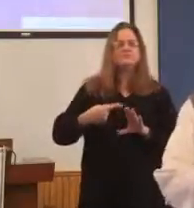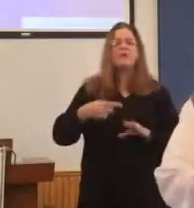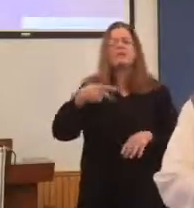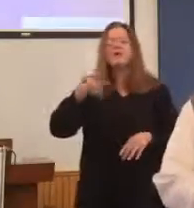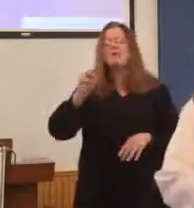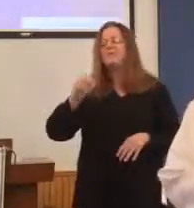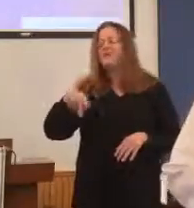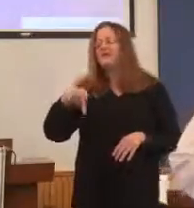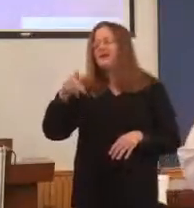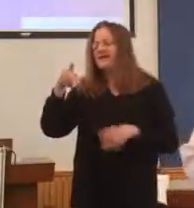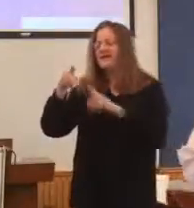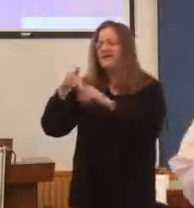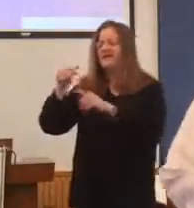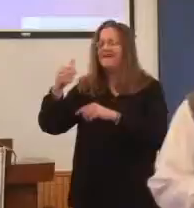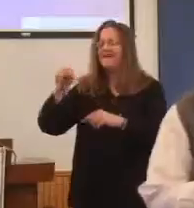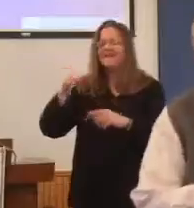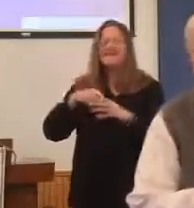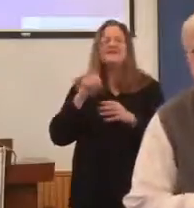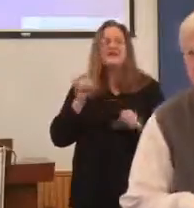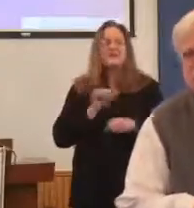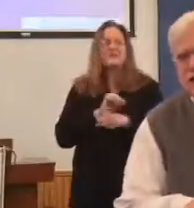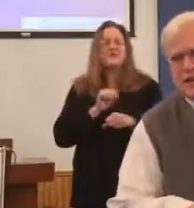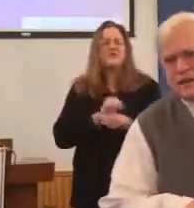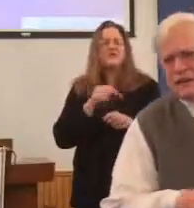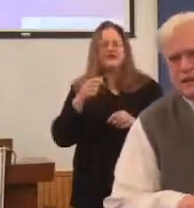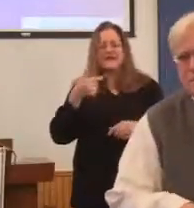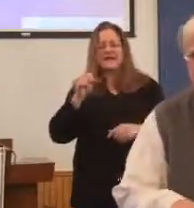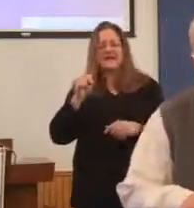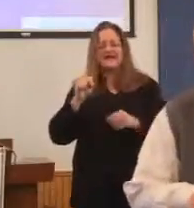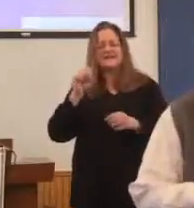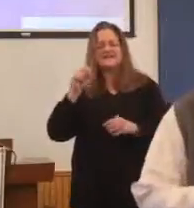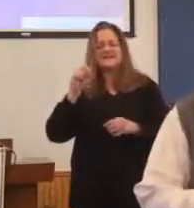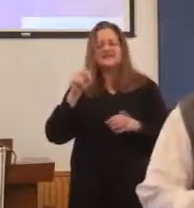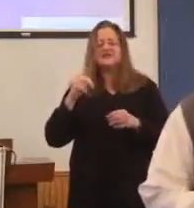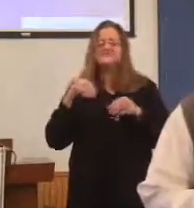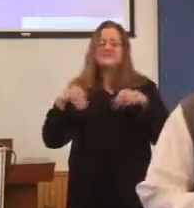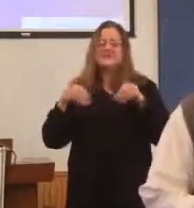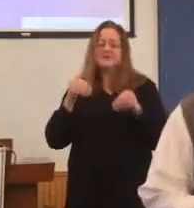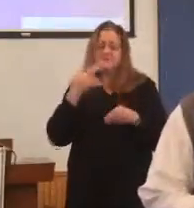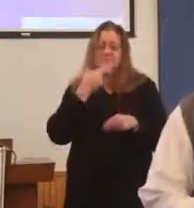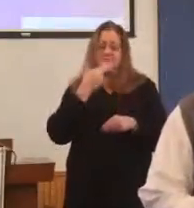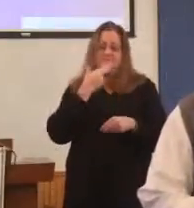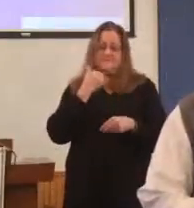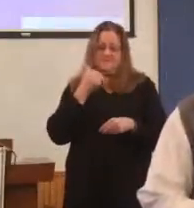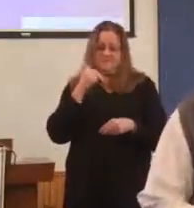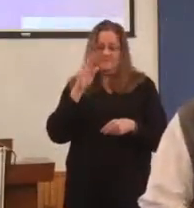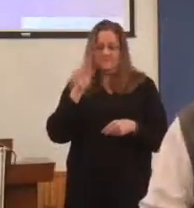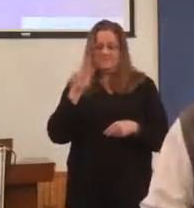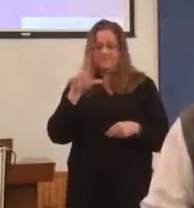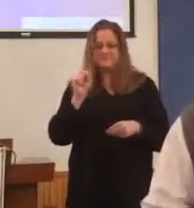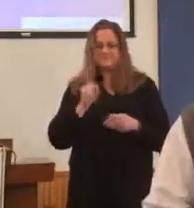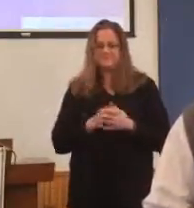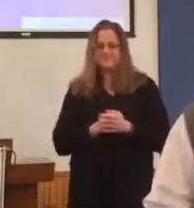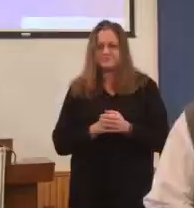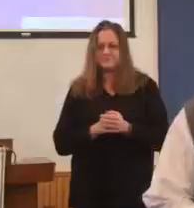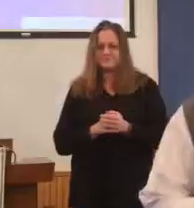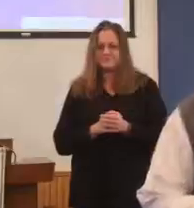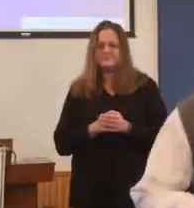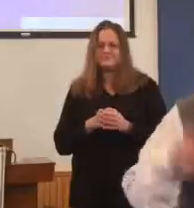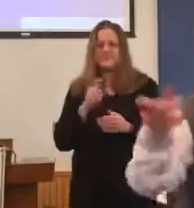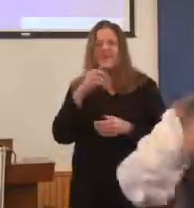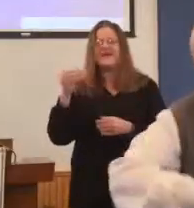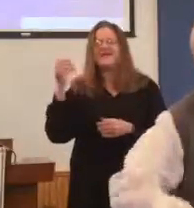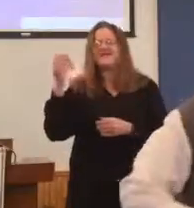still work inside the gas station there selling candy bars. And selling Lottery what? tickets.